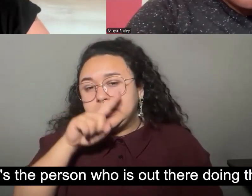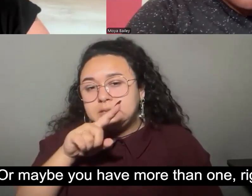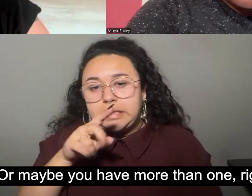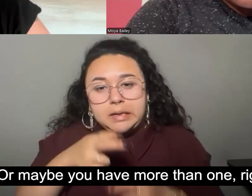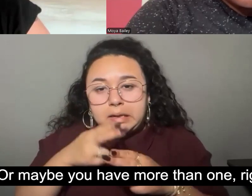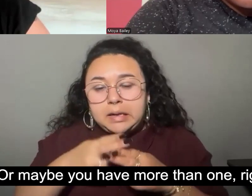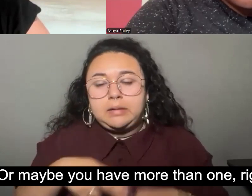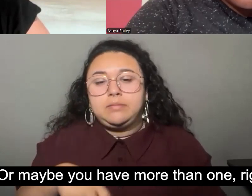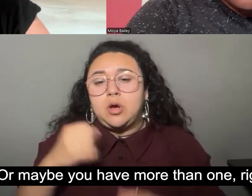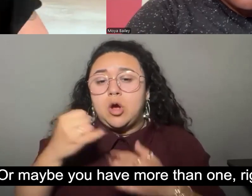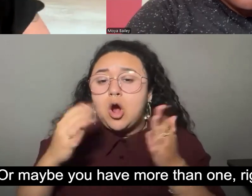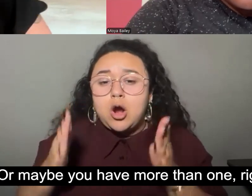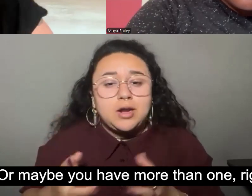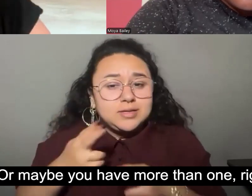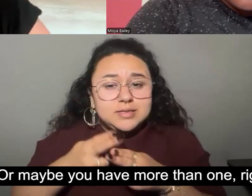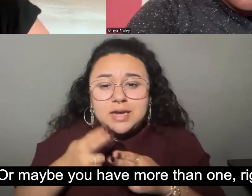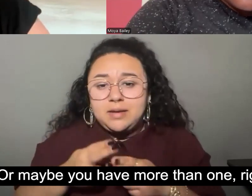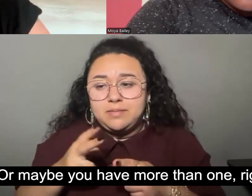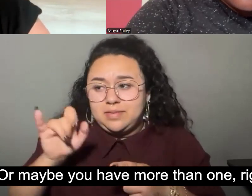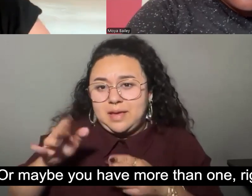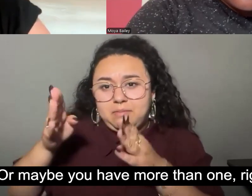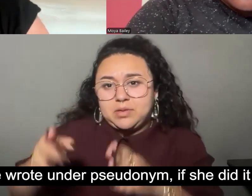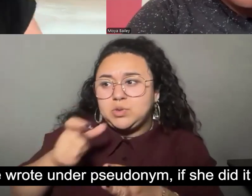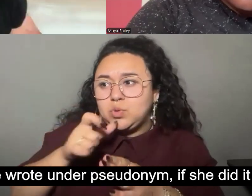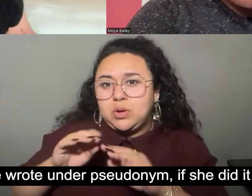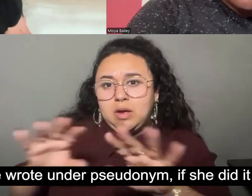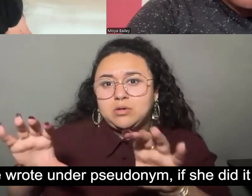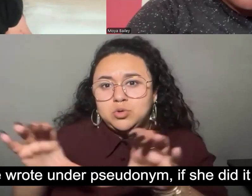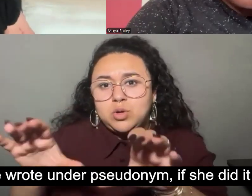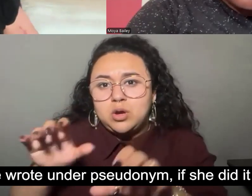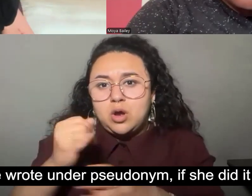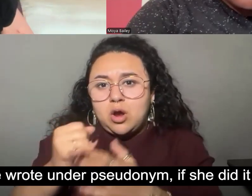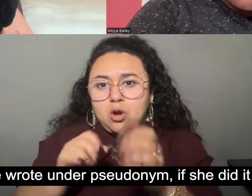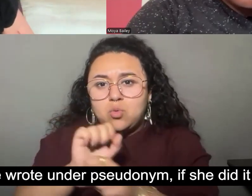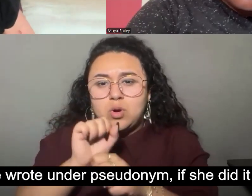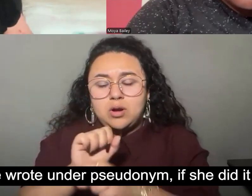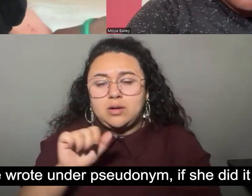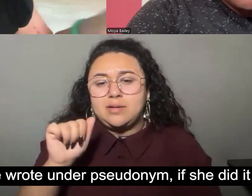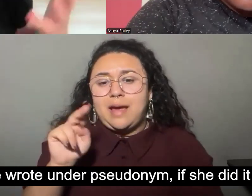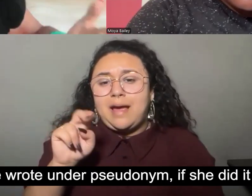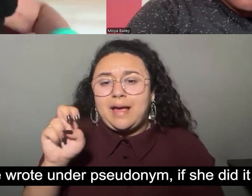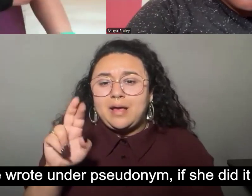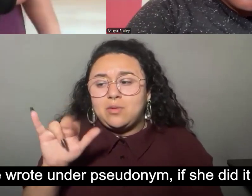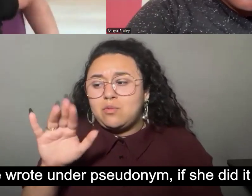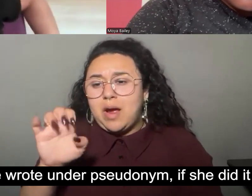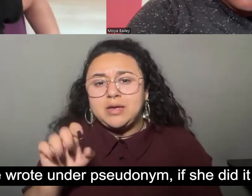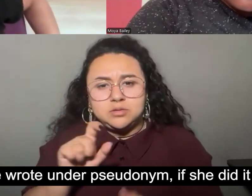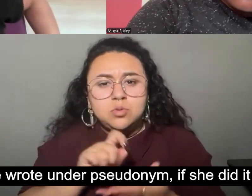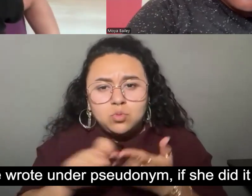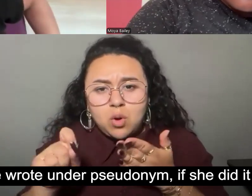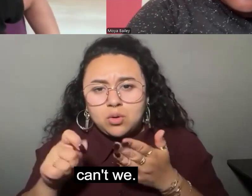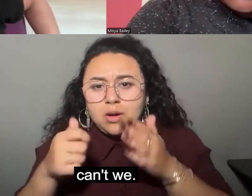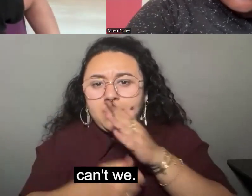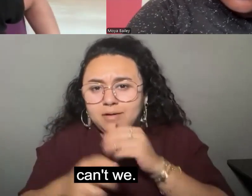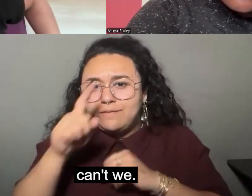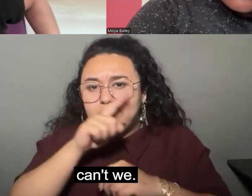the artwork. Or maybe you have more than one, right? Like, I mean, Anne Rice wrote under pseudonyms. If she can do it, why can't we?